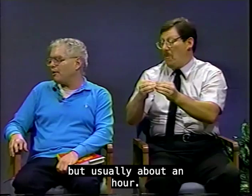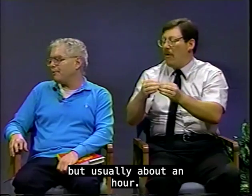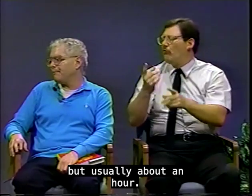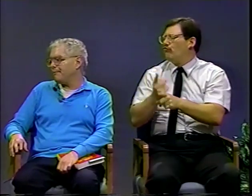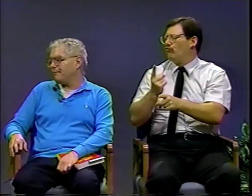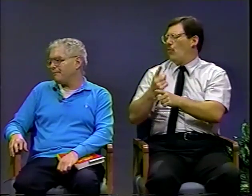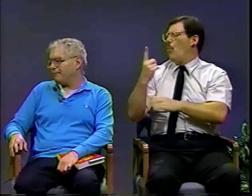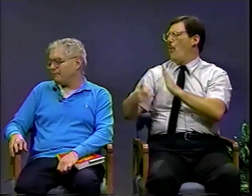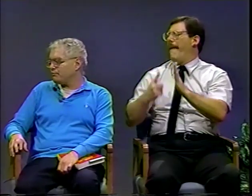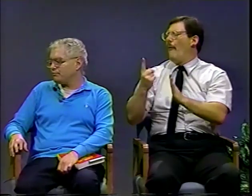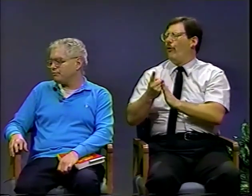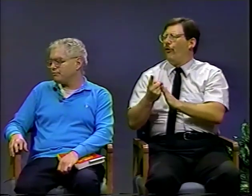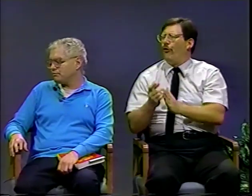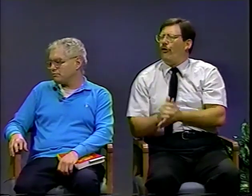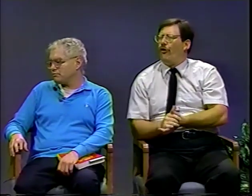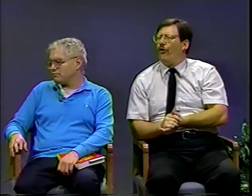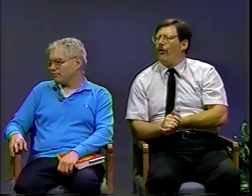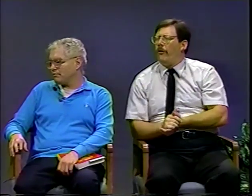about an hour.